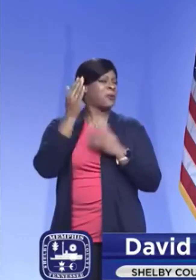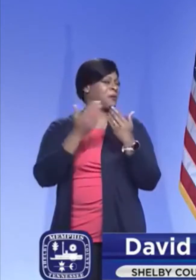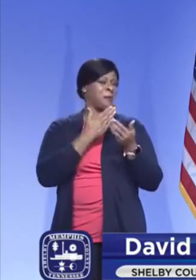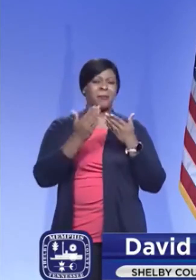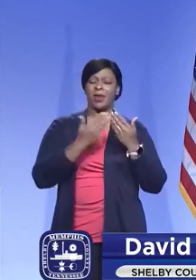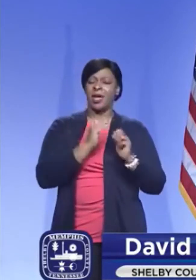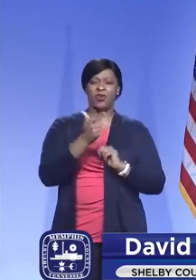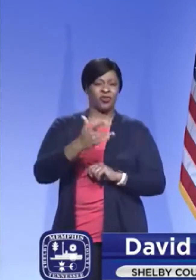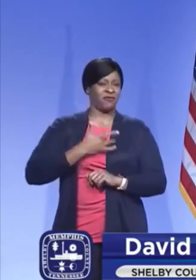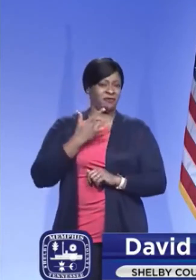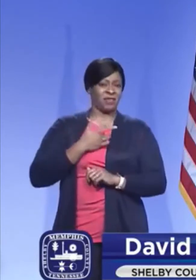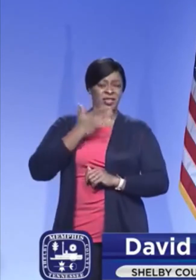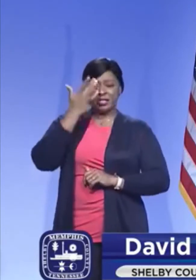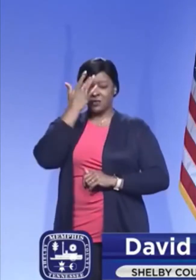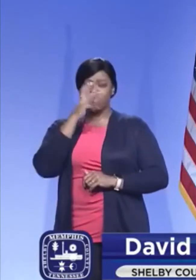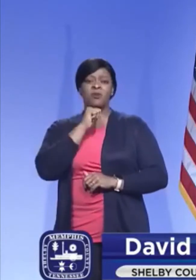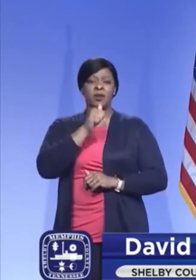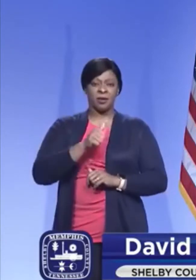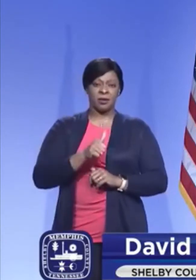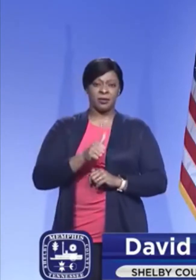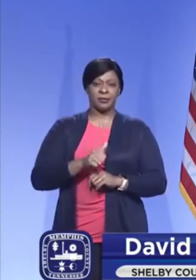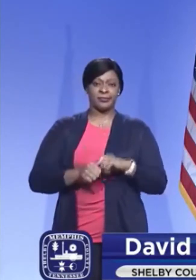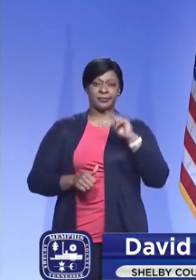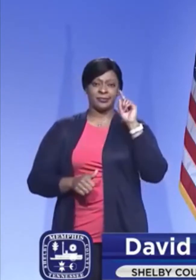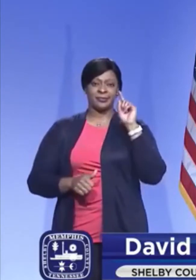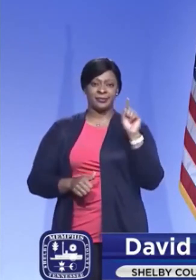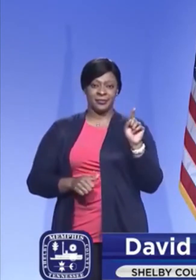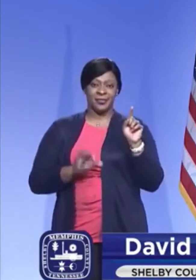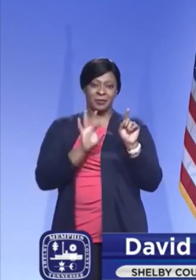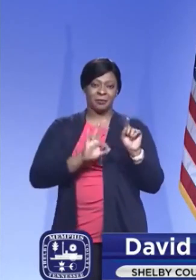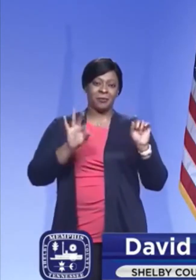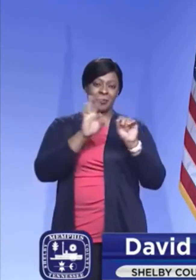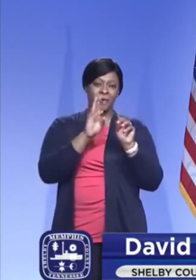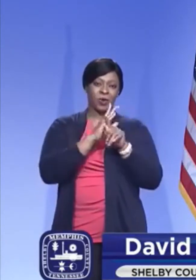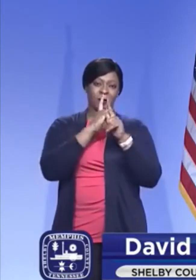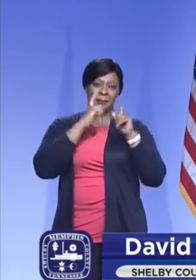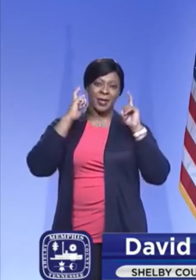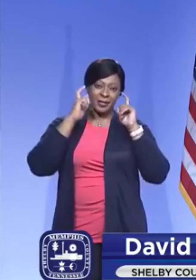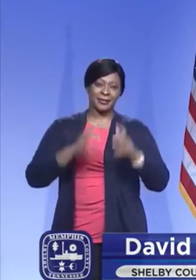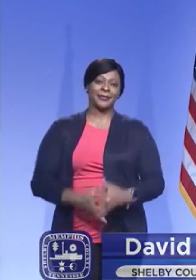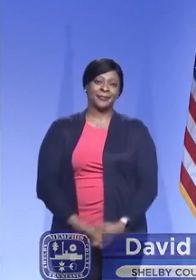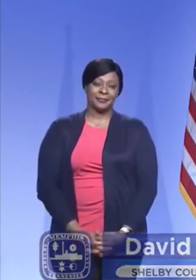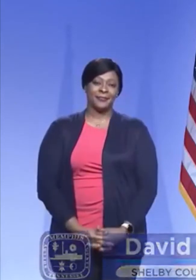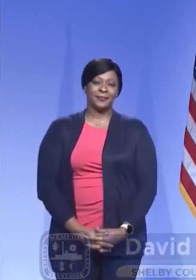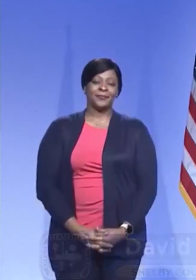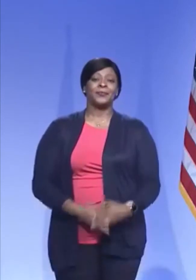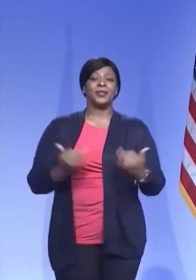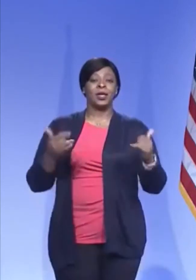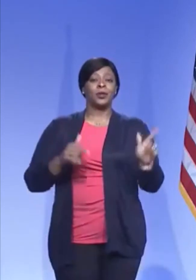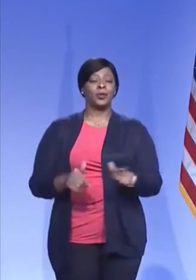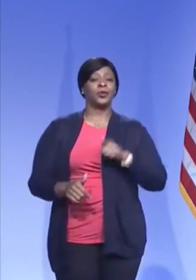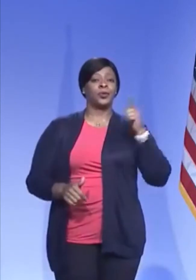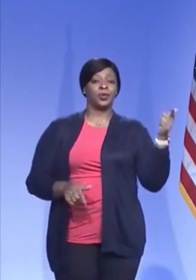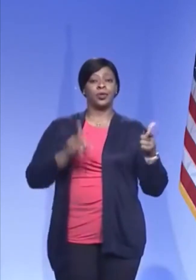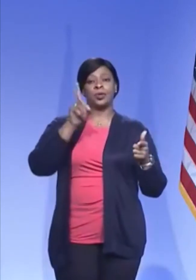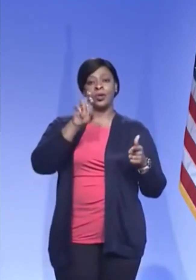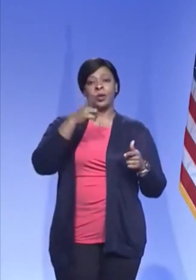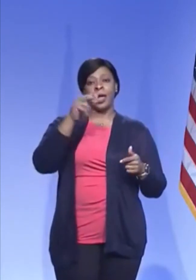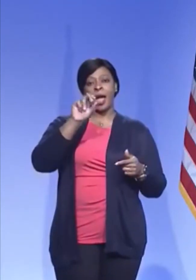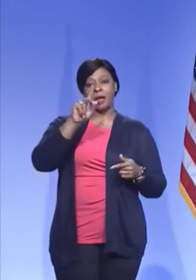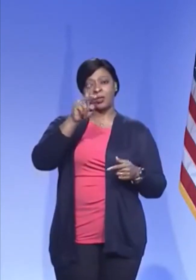you feel, it is desperately important that we all wear a mask. With that, I'm going to turn it over to Dr.